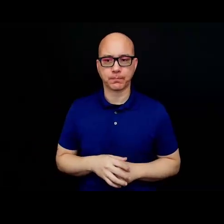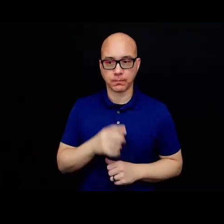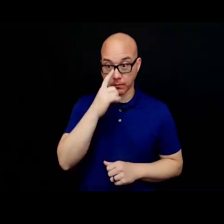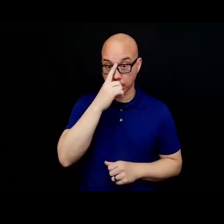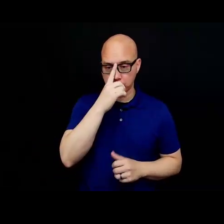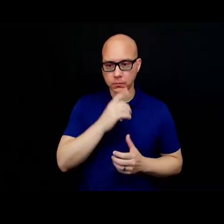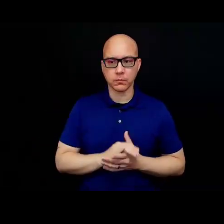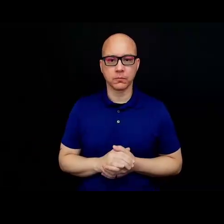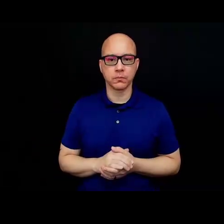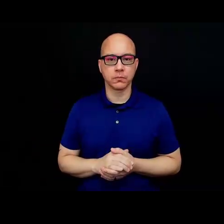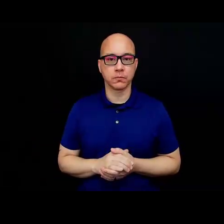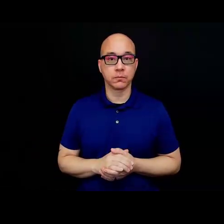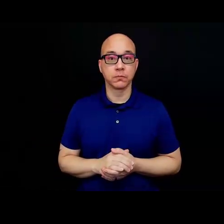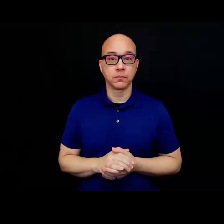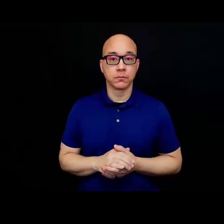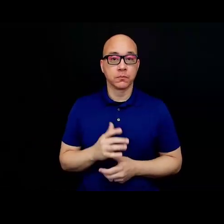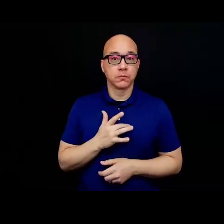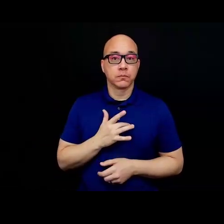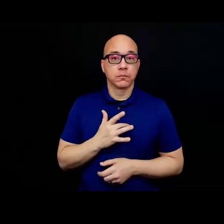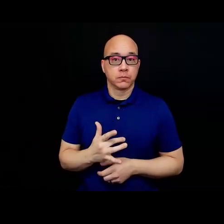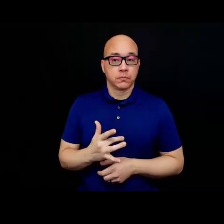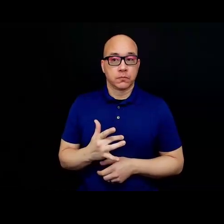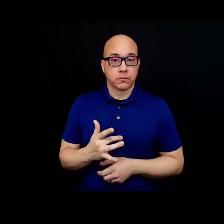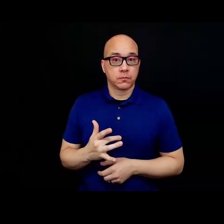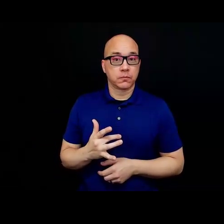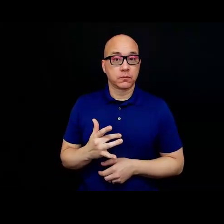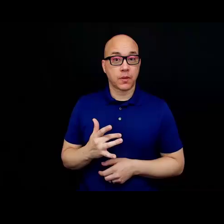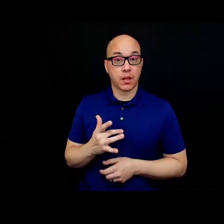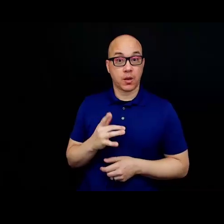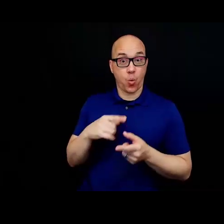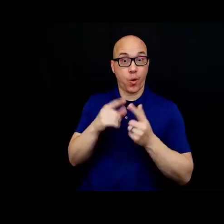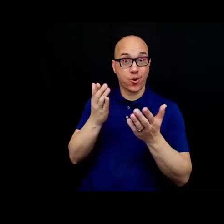Normally, after a year, some of the inquiries will not